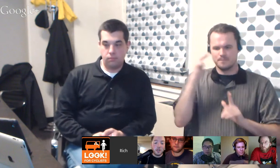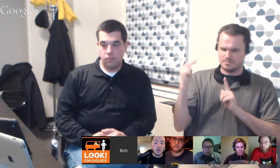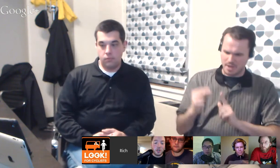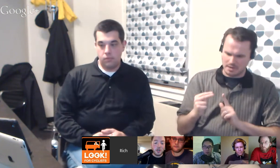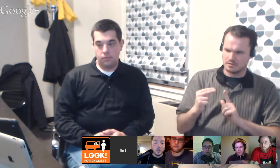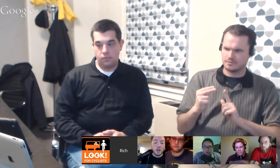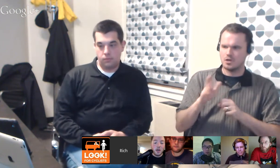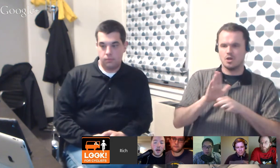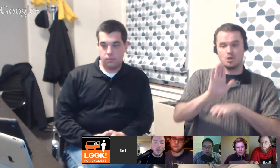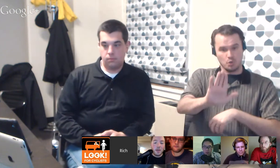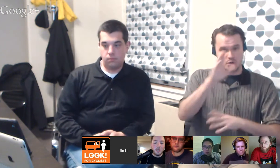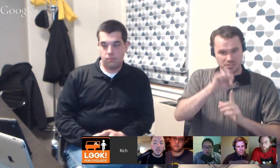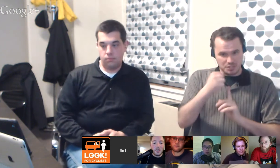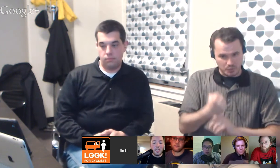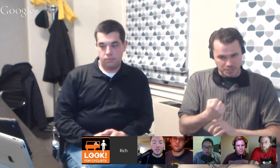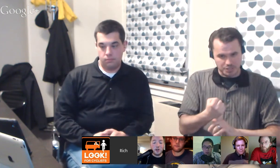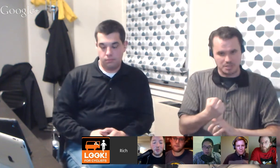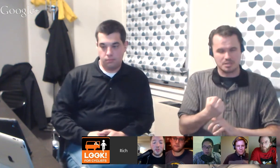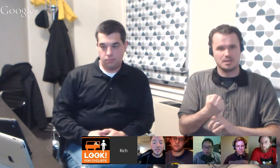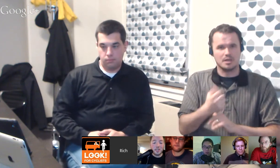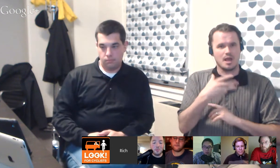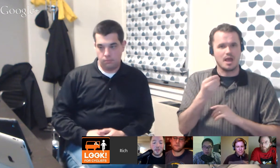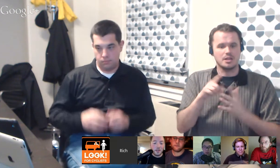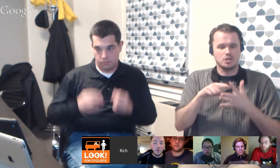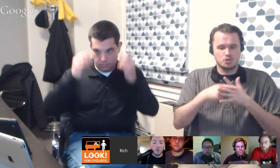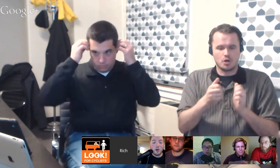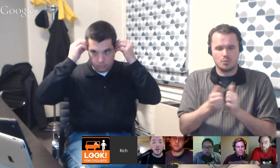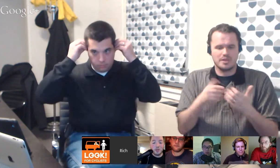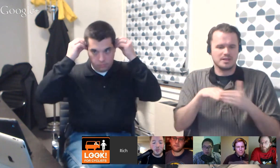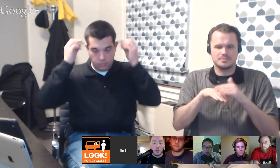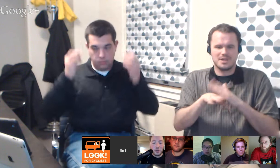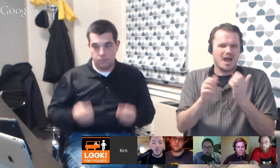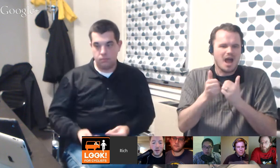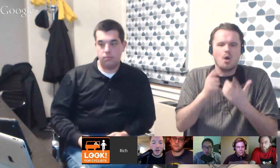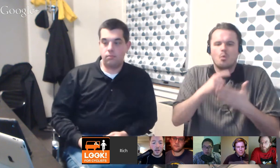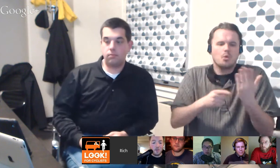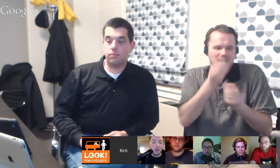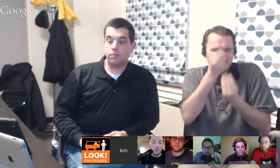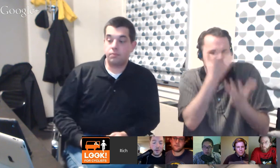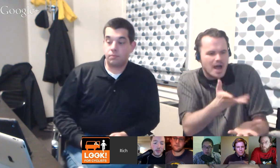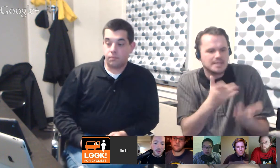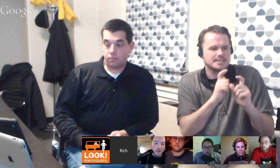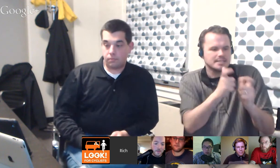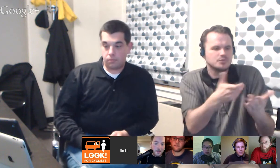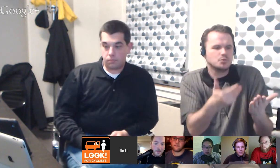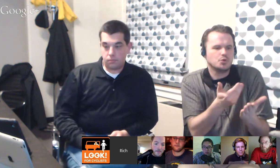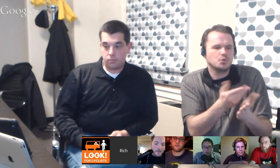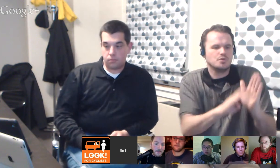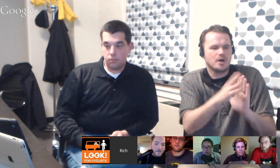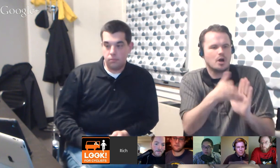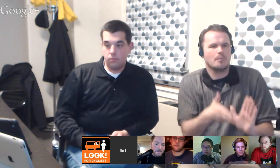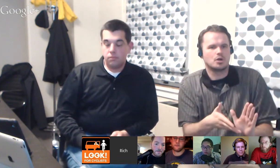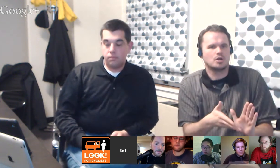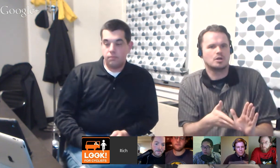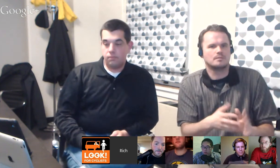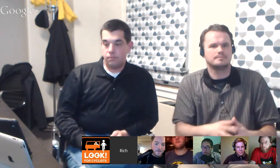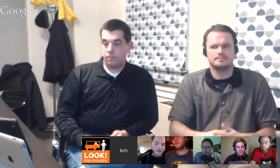your situation and getting started with accessibility? What advice would you give a developer?